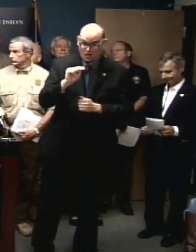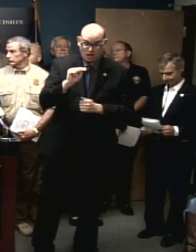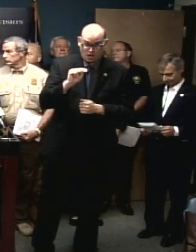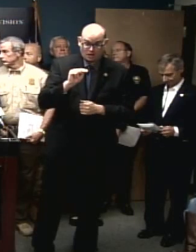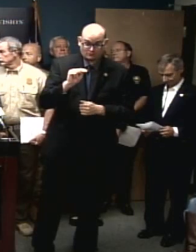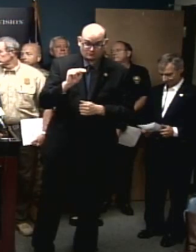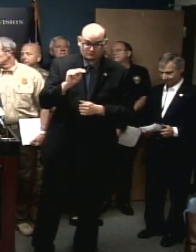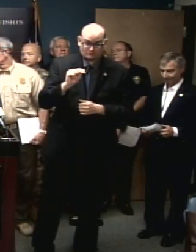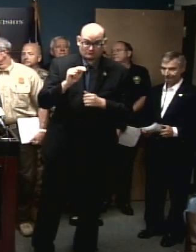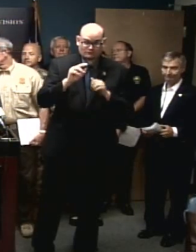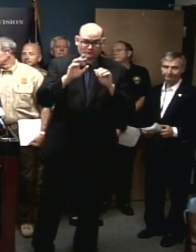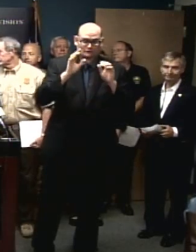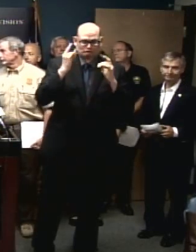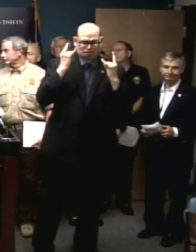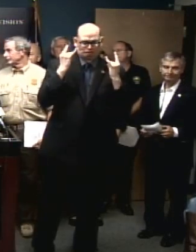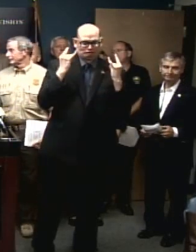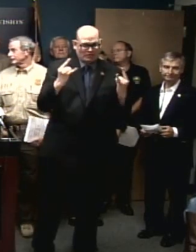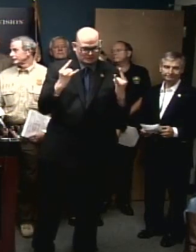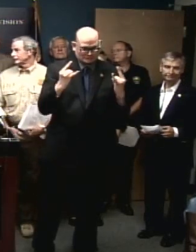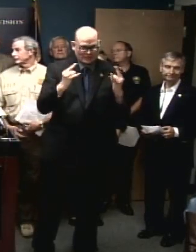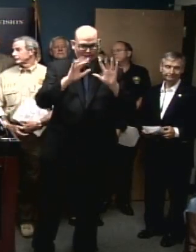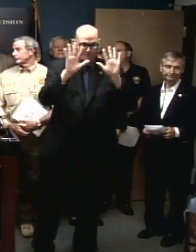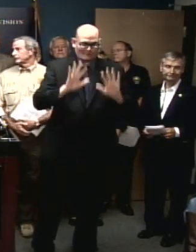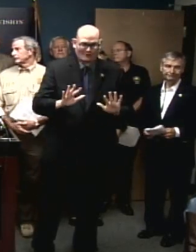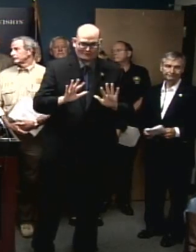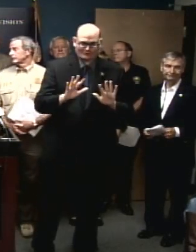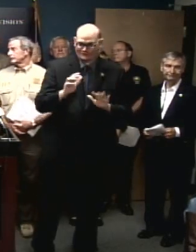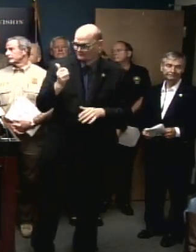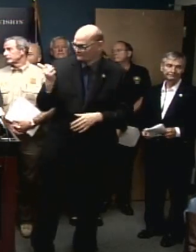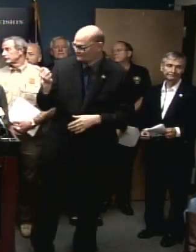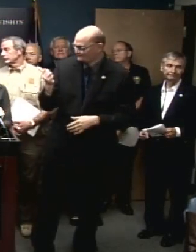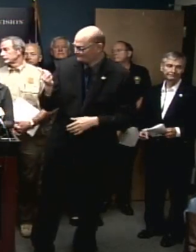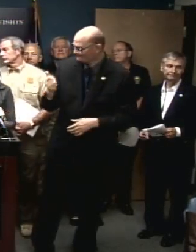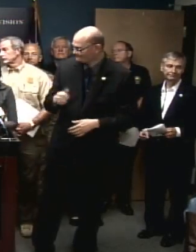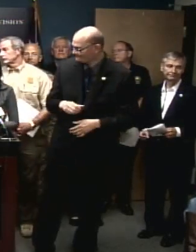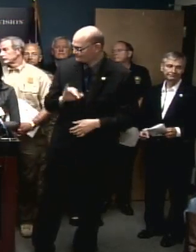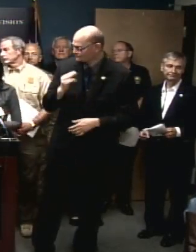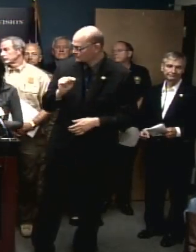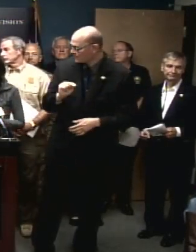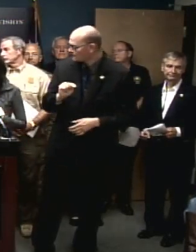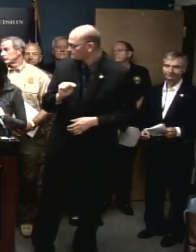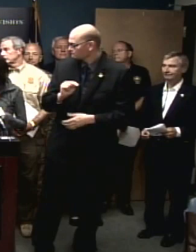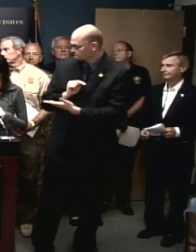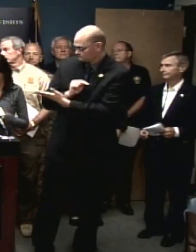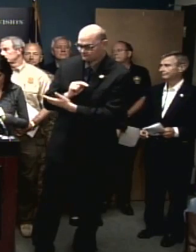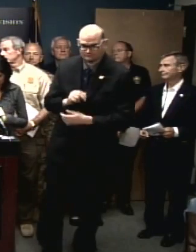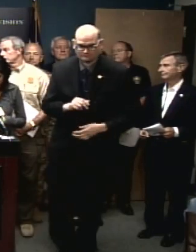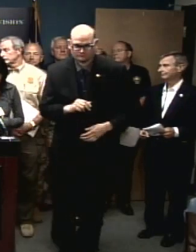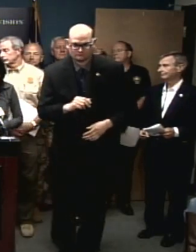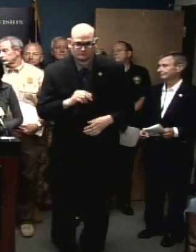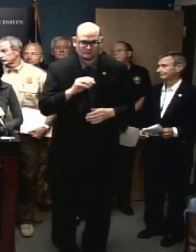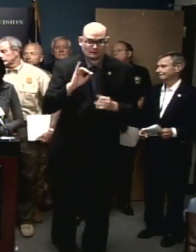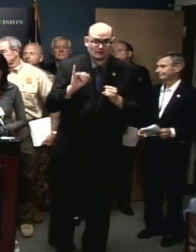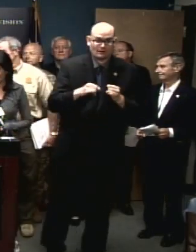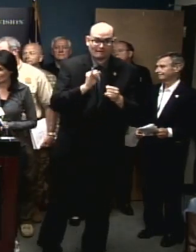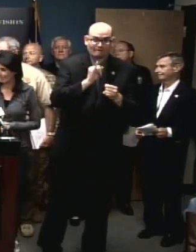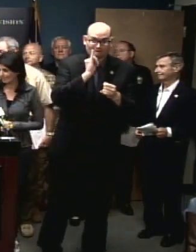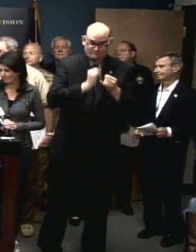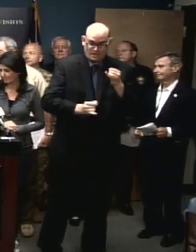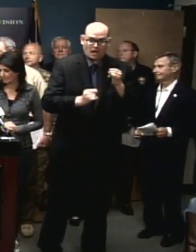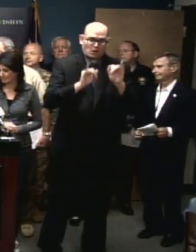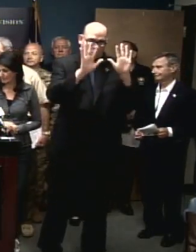also known as Rockstar John, and let him give you what I believe will be our final weather report. Thank you,